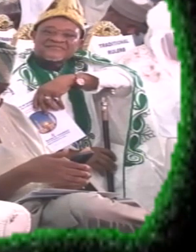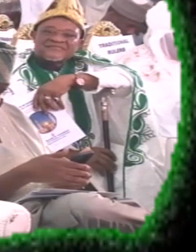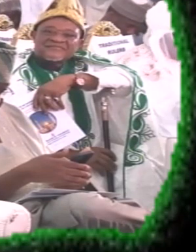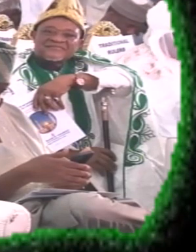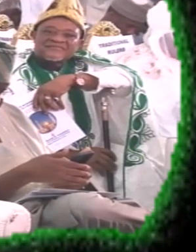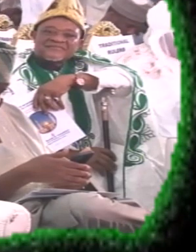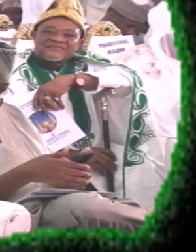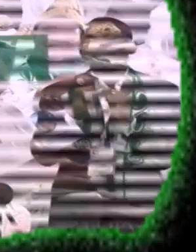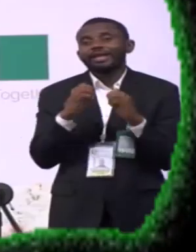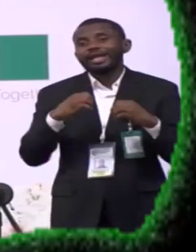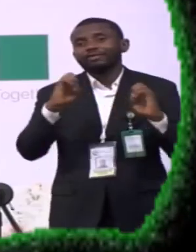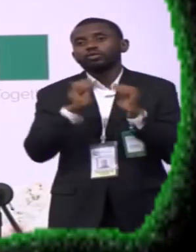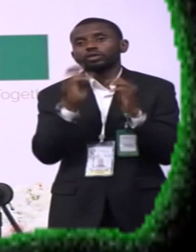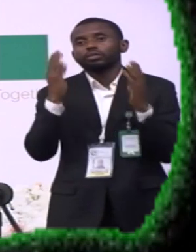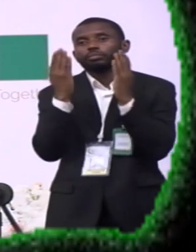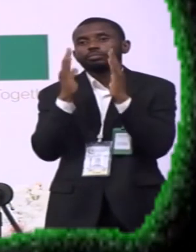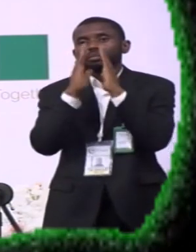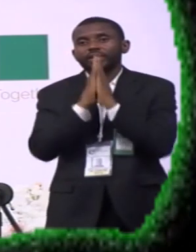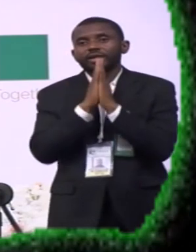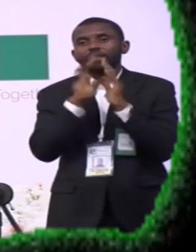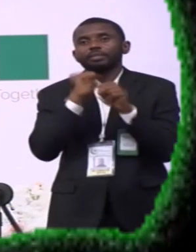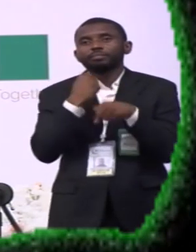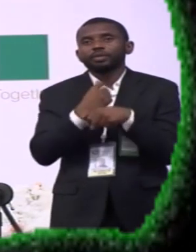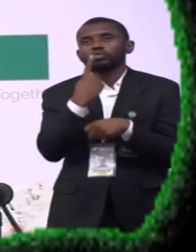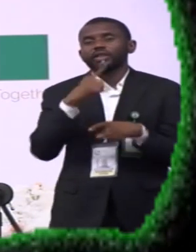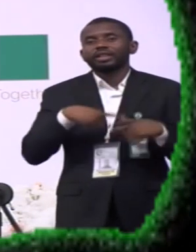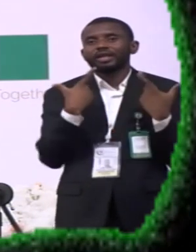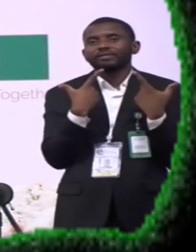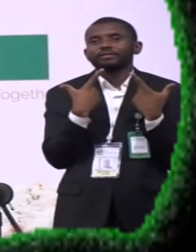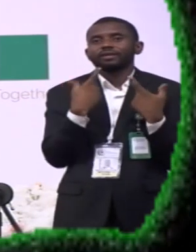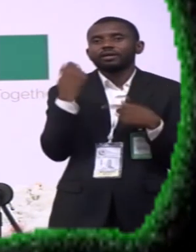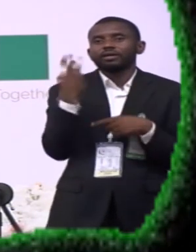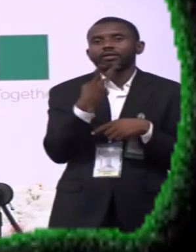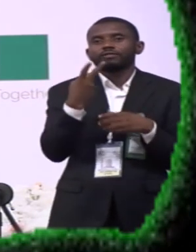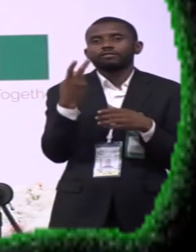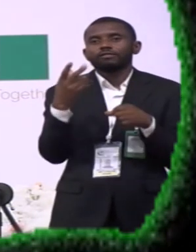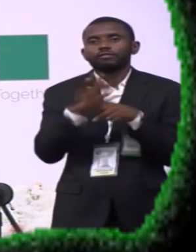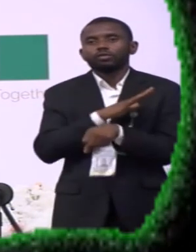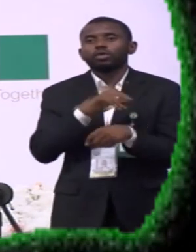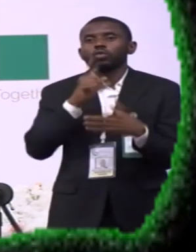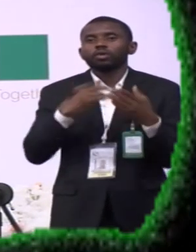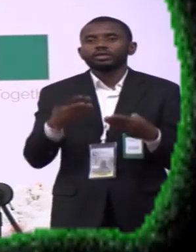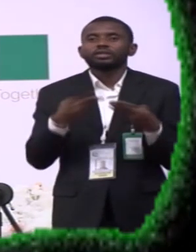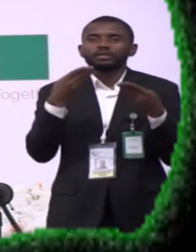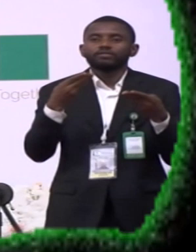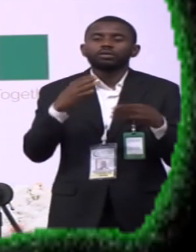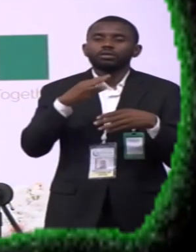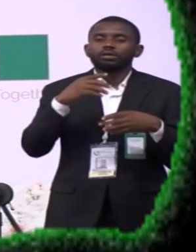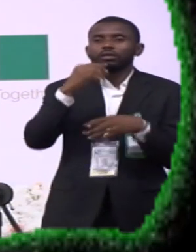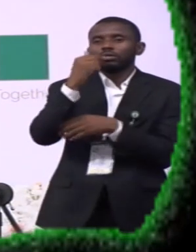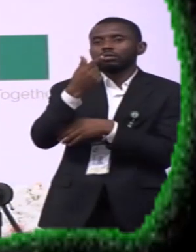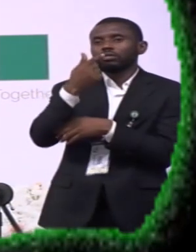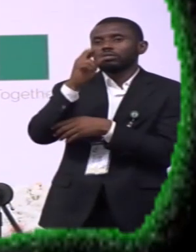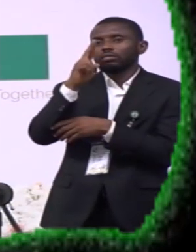without prayer makes one's life half full. What guarantees ultimate success in life is